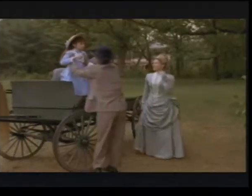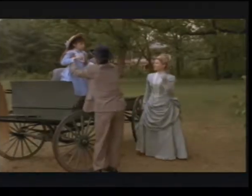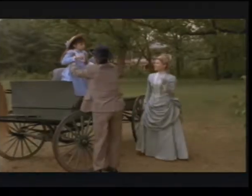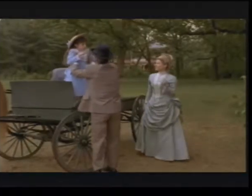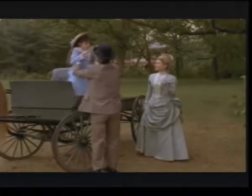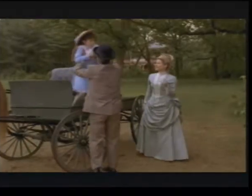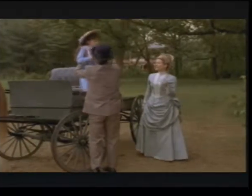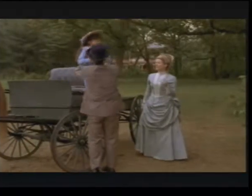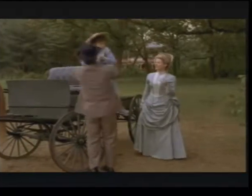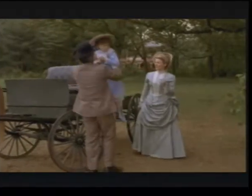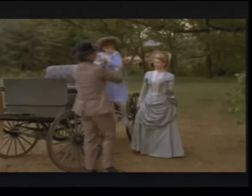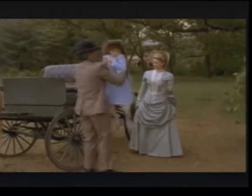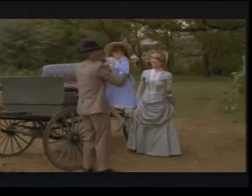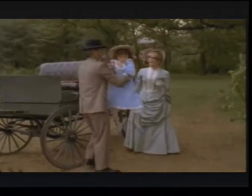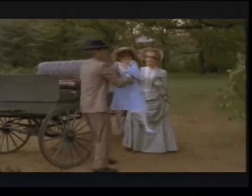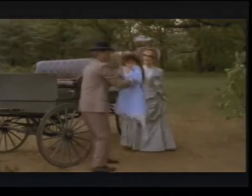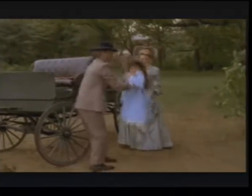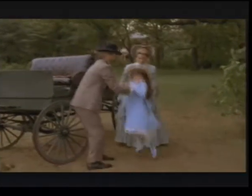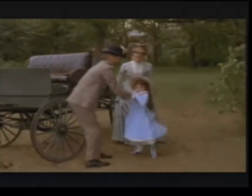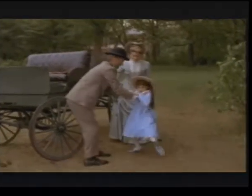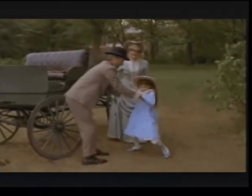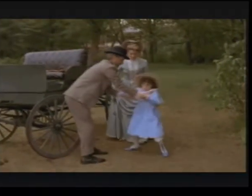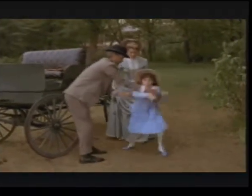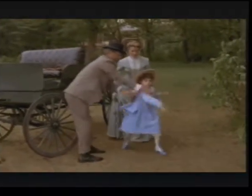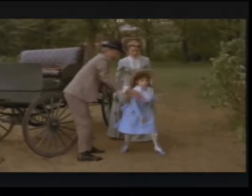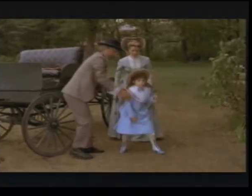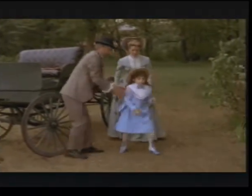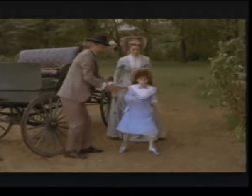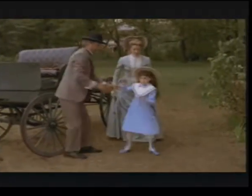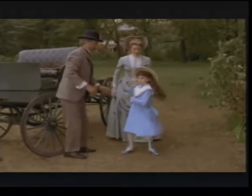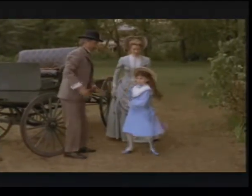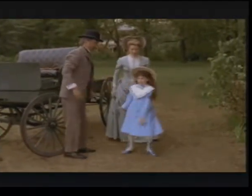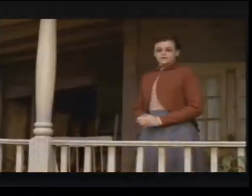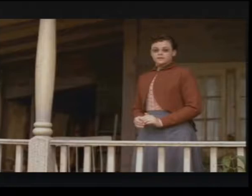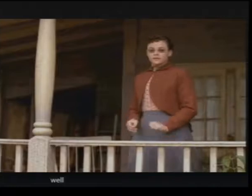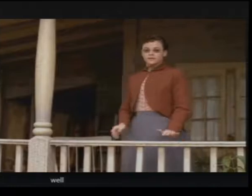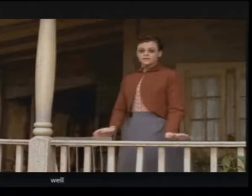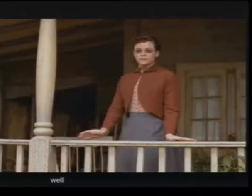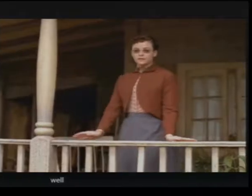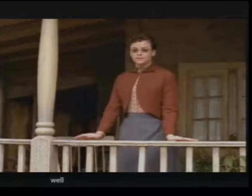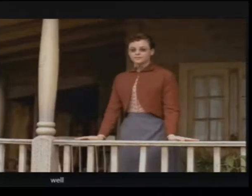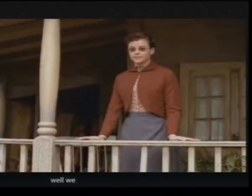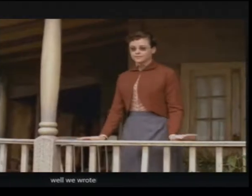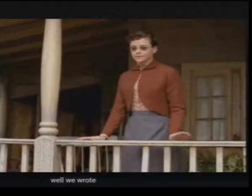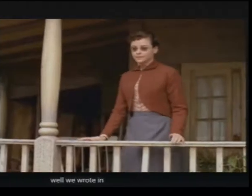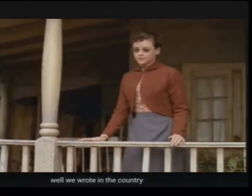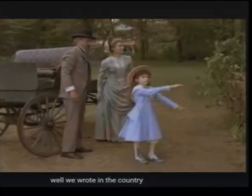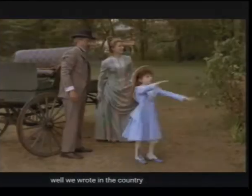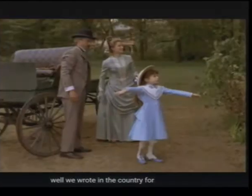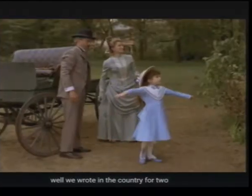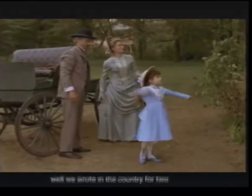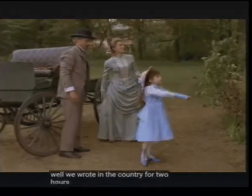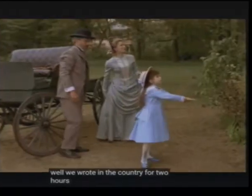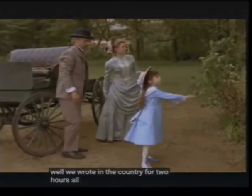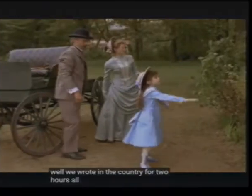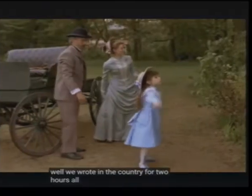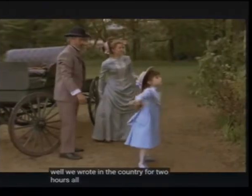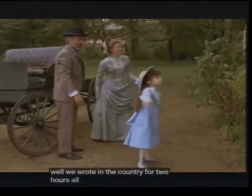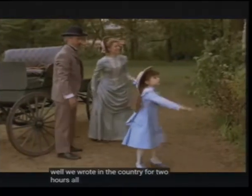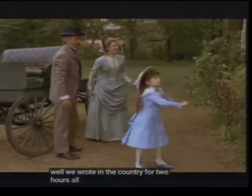The Well, we rode in the country for 2 hours. For all